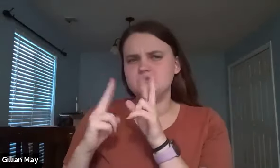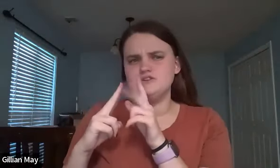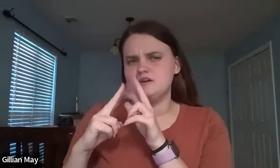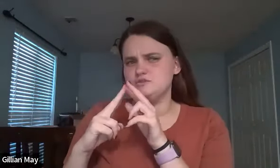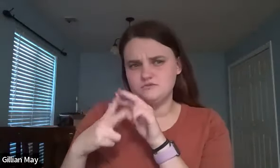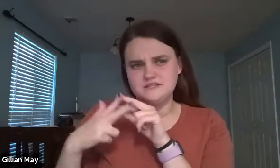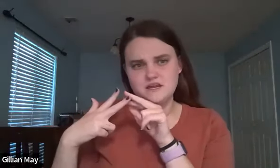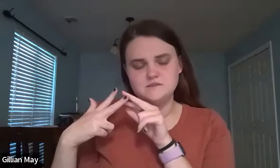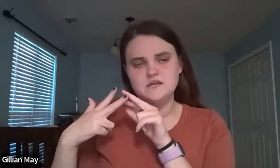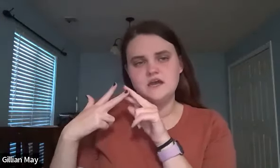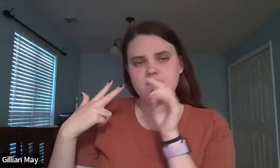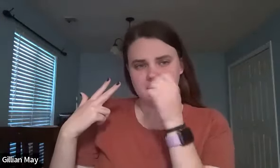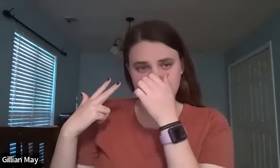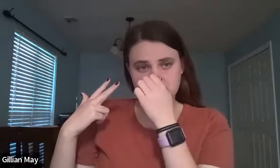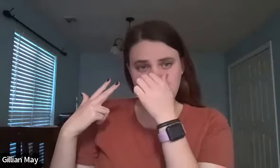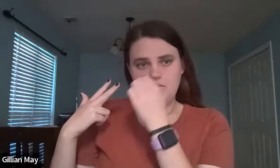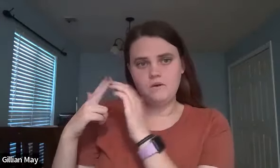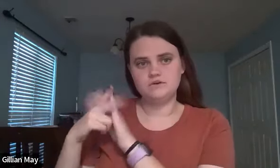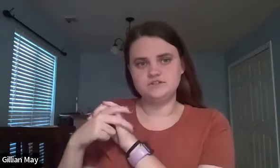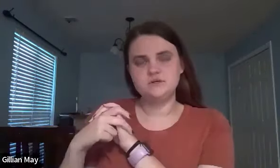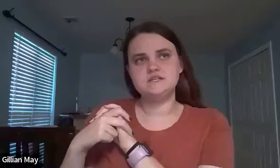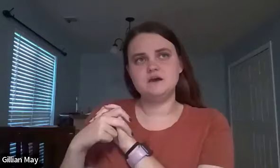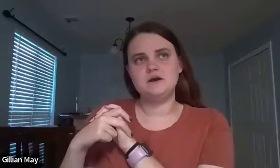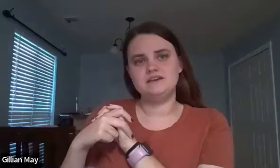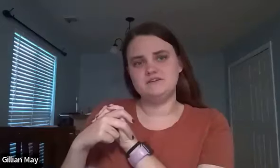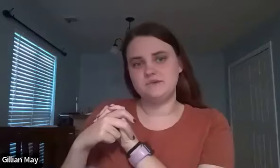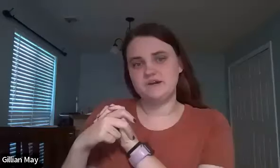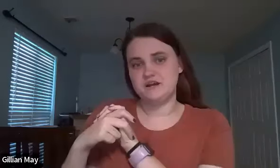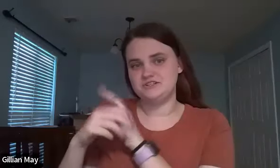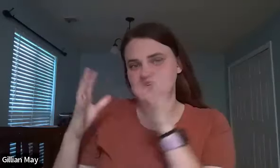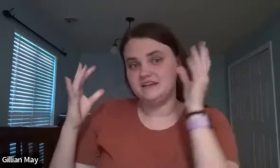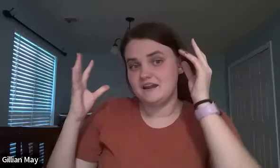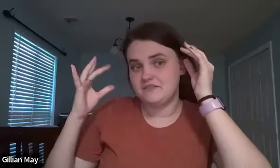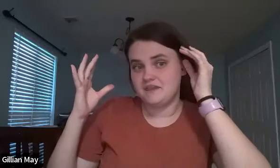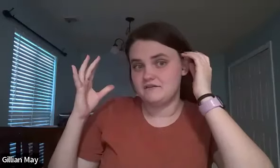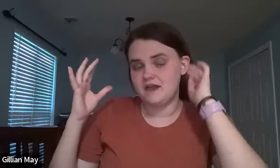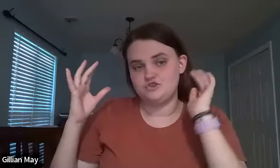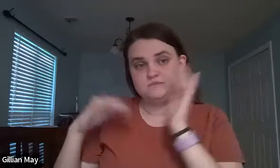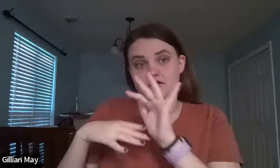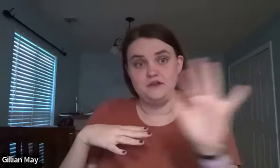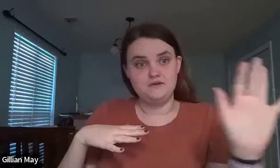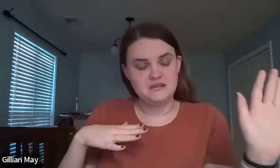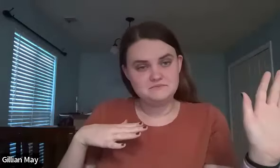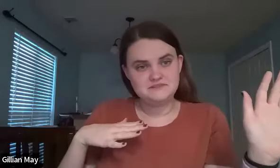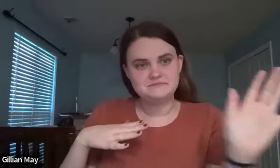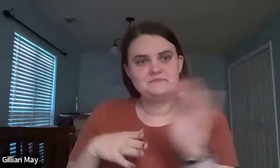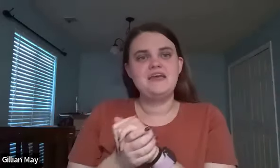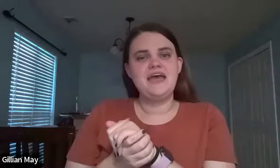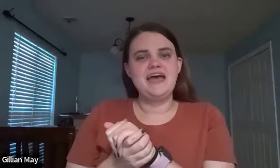do about 2 or 3 times. And then after that, what we'll do is I'll give everybody an opportunity to kind of think of how to spell their names.